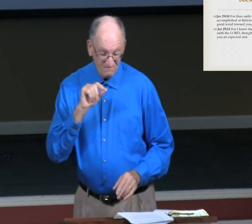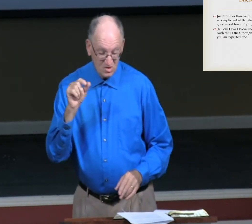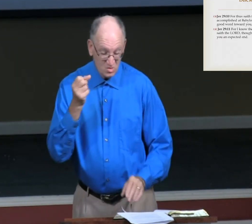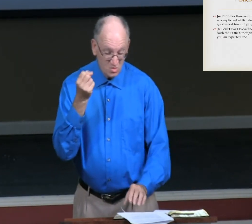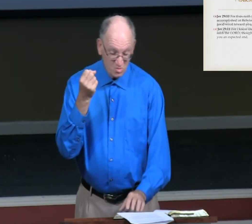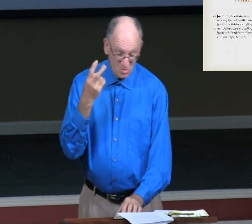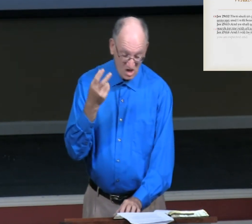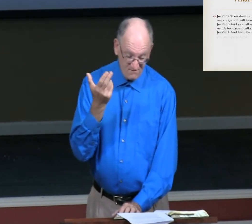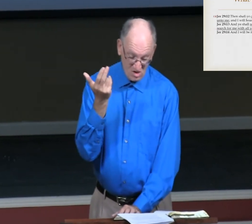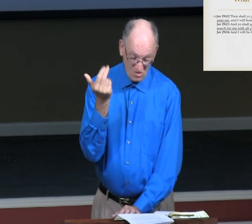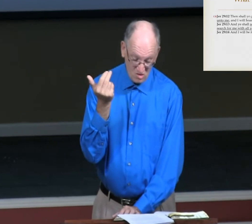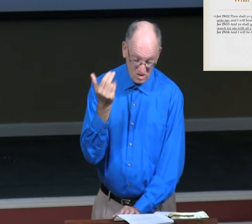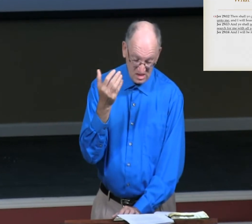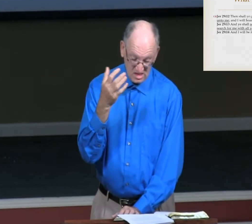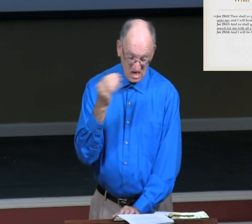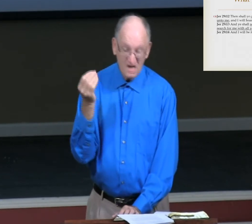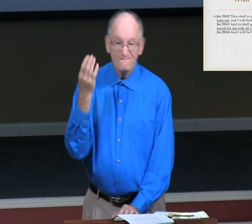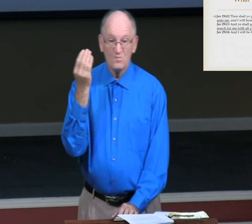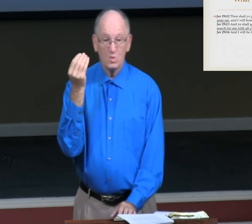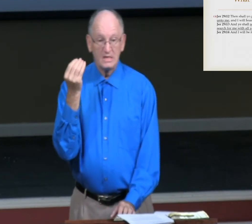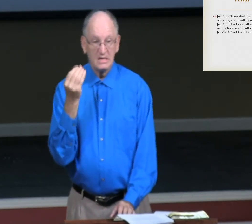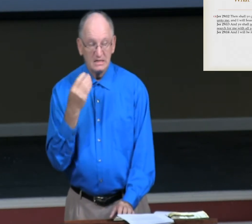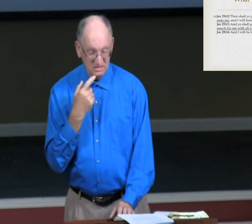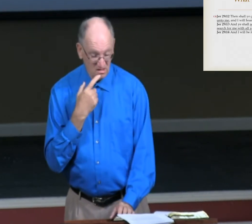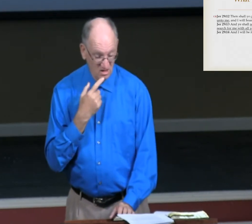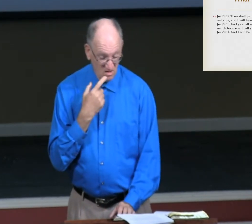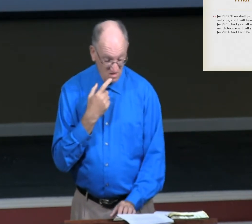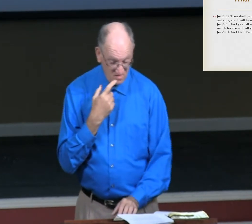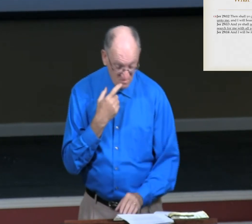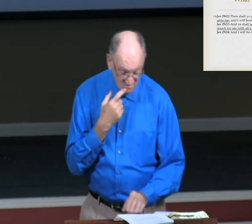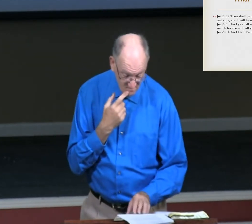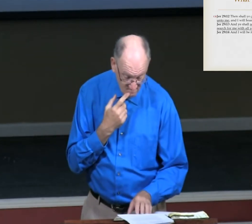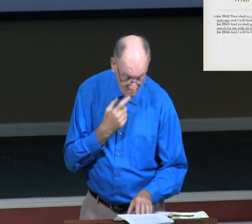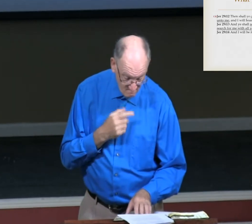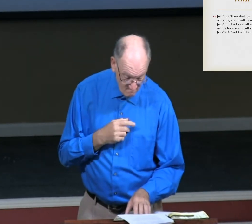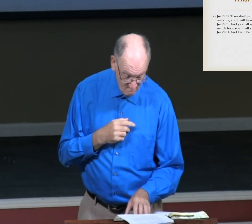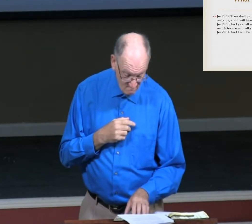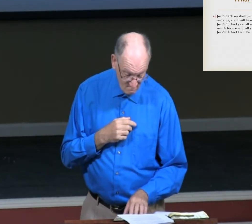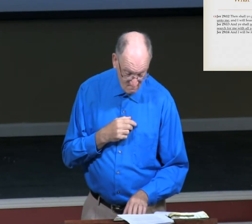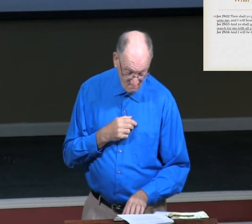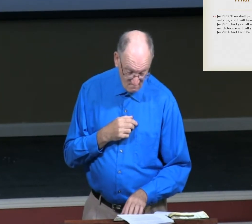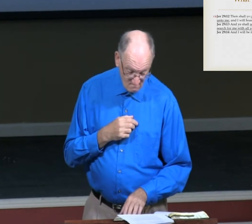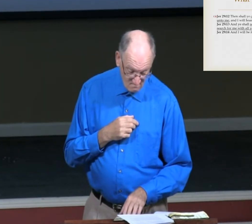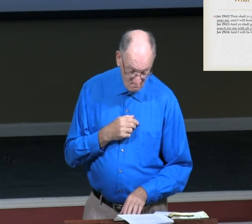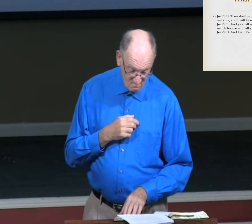it says, so 12, 13, and 14